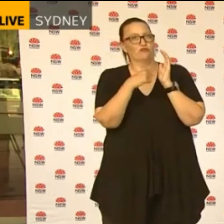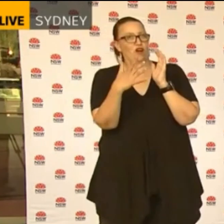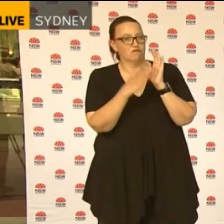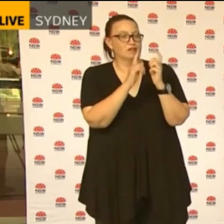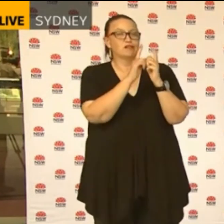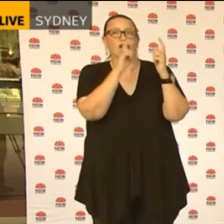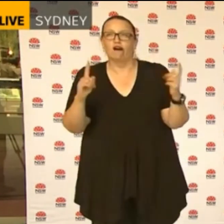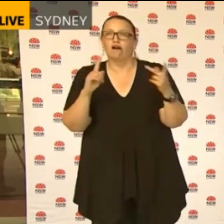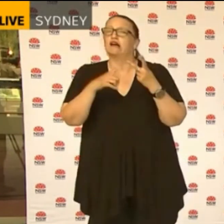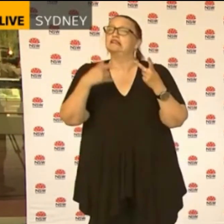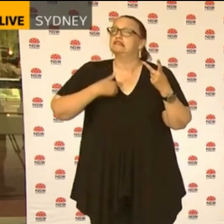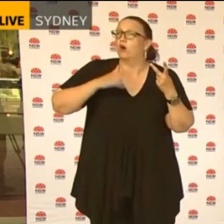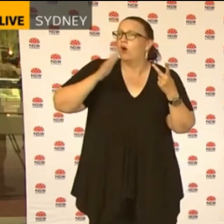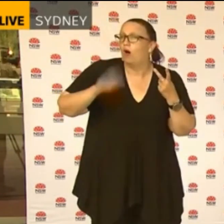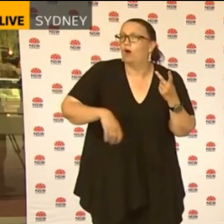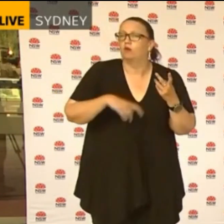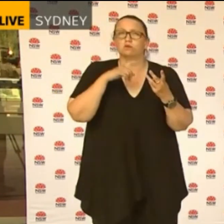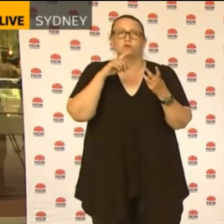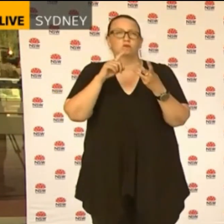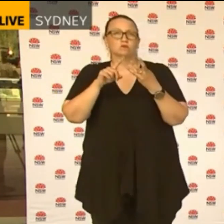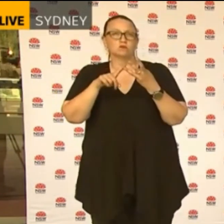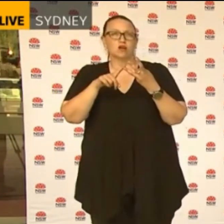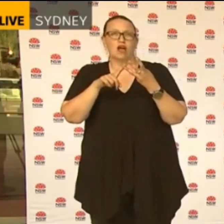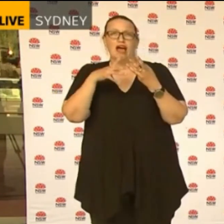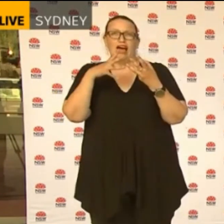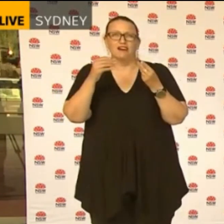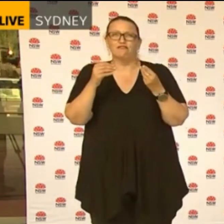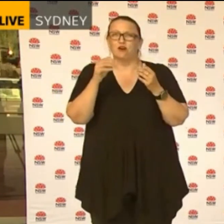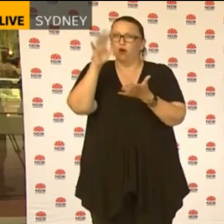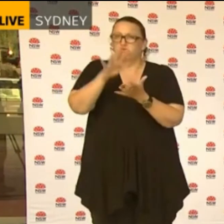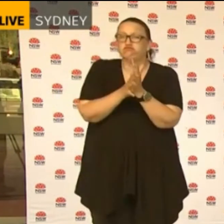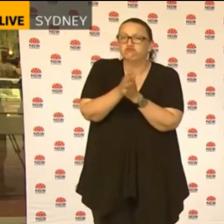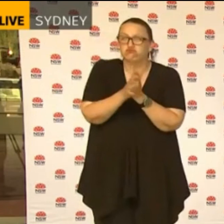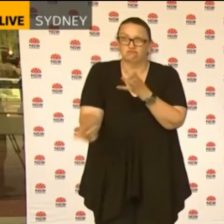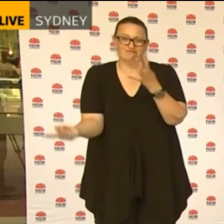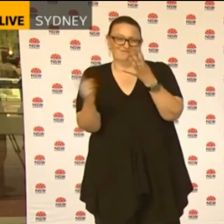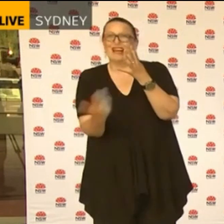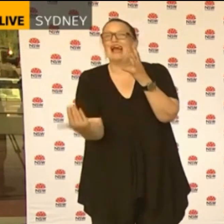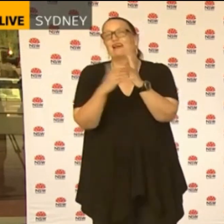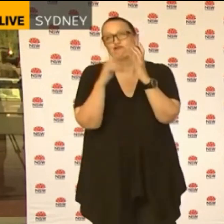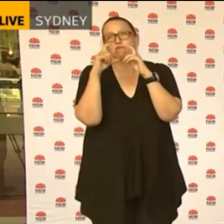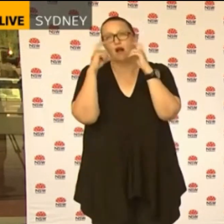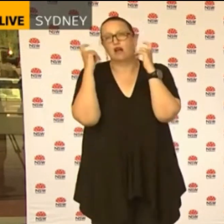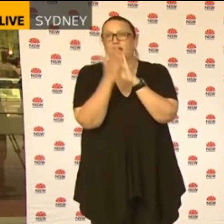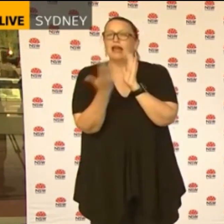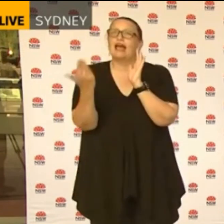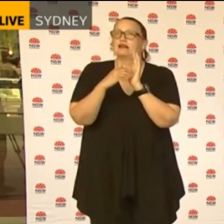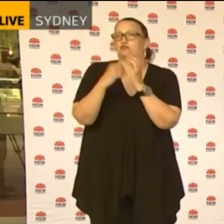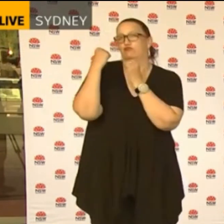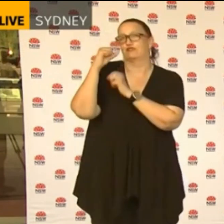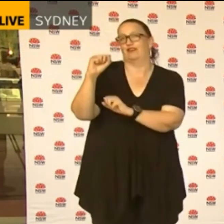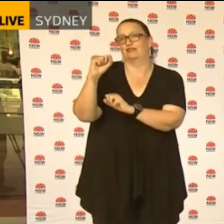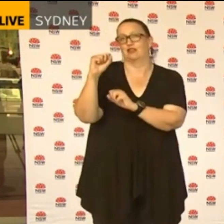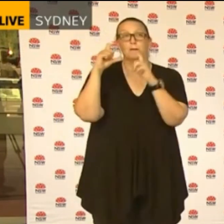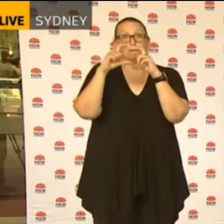being crowded at particular points when you're entering or leaving. So I do see that masks are contributing